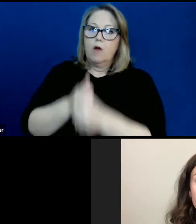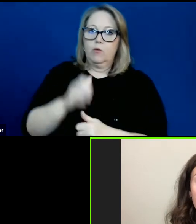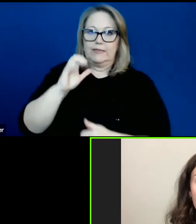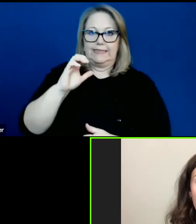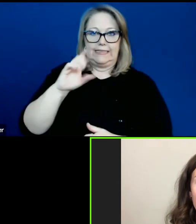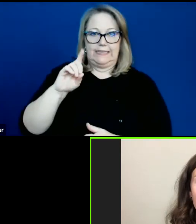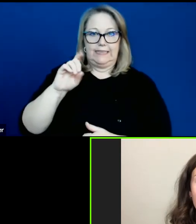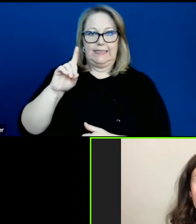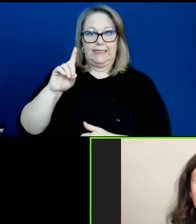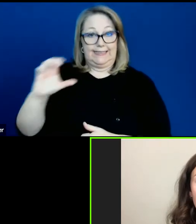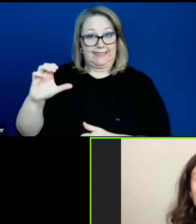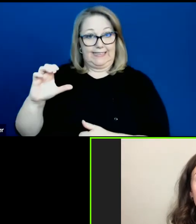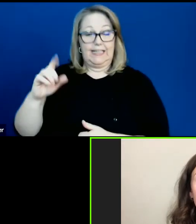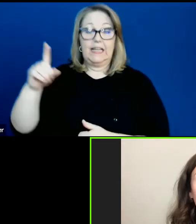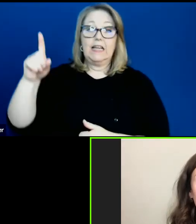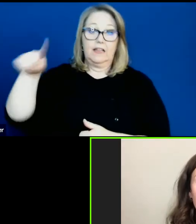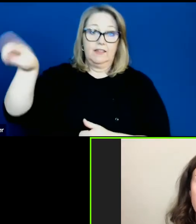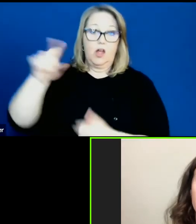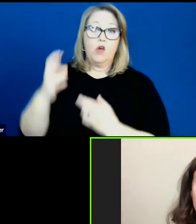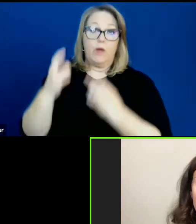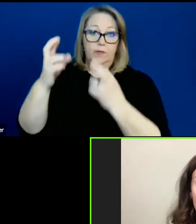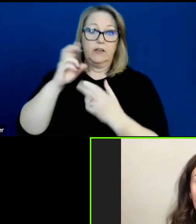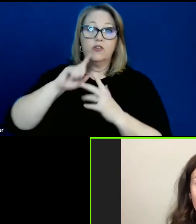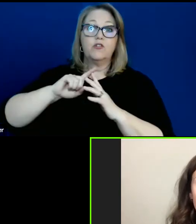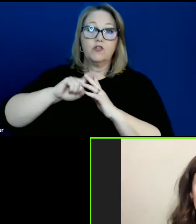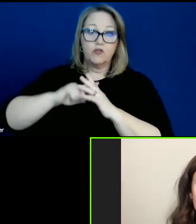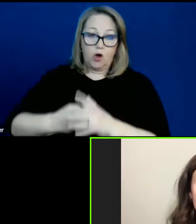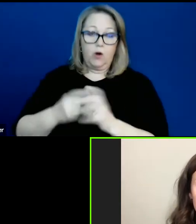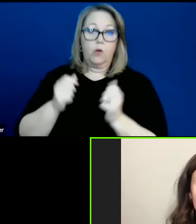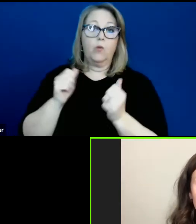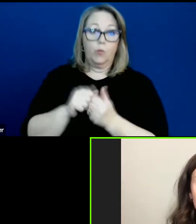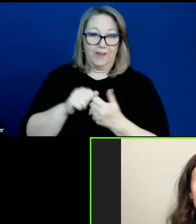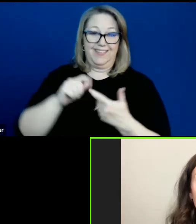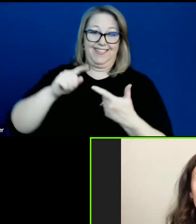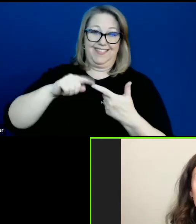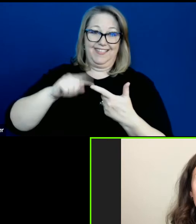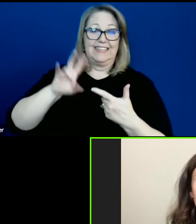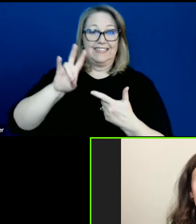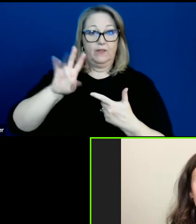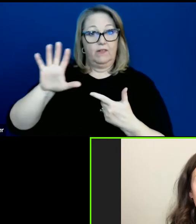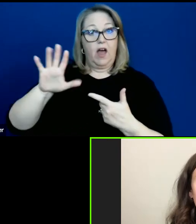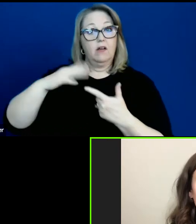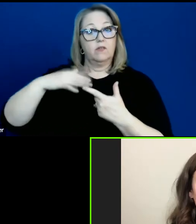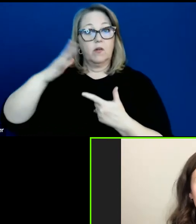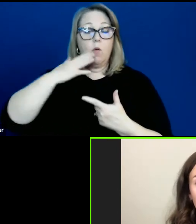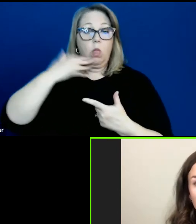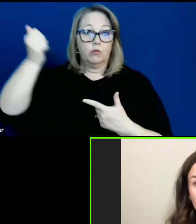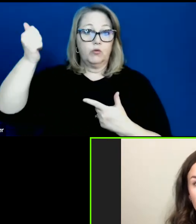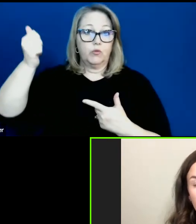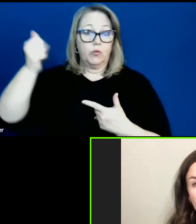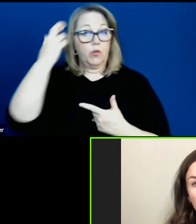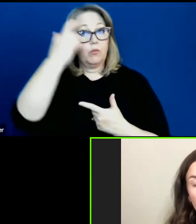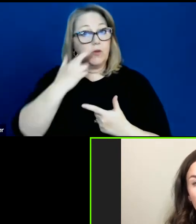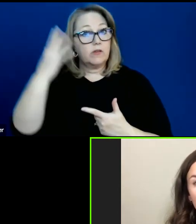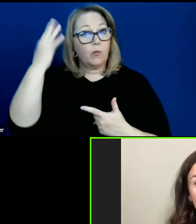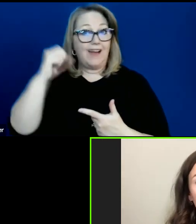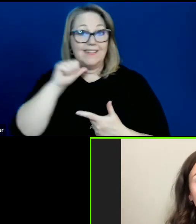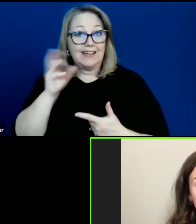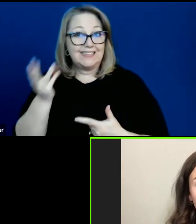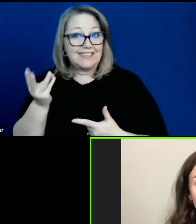recommend 75 and older to be included in that Phase 1B or Nevada's Tier 2. The reason that they are recommending that is because